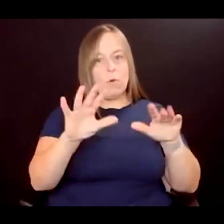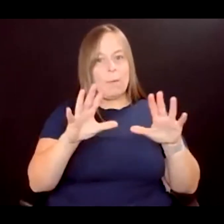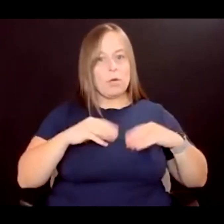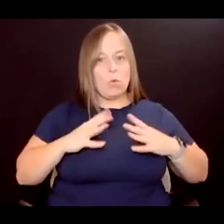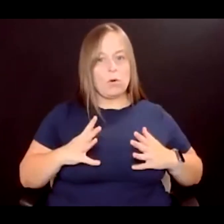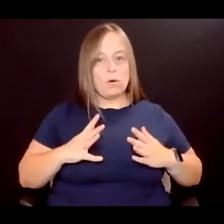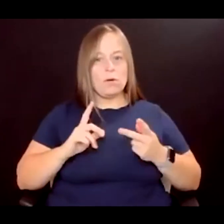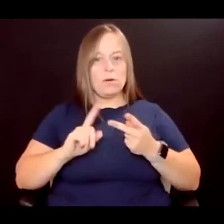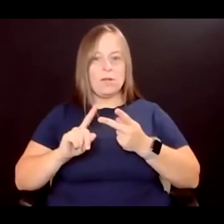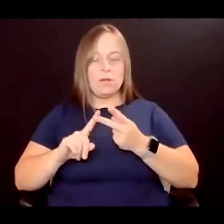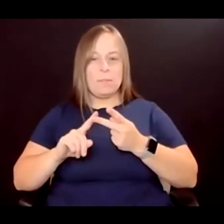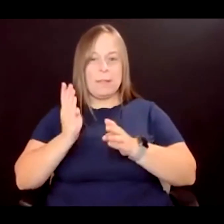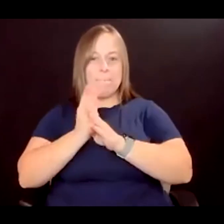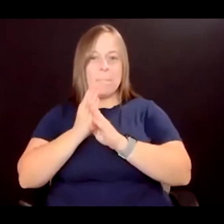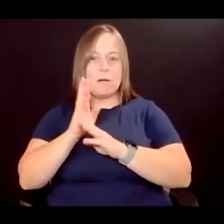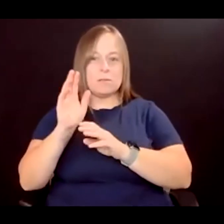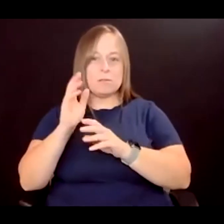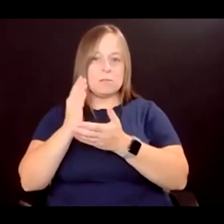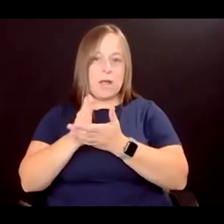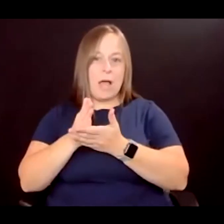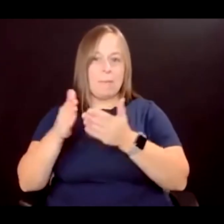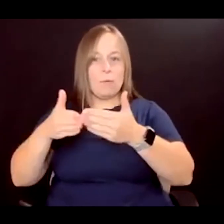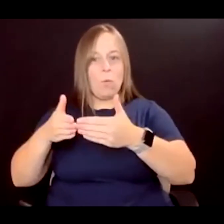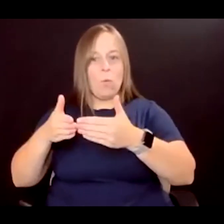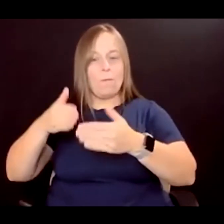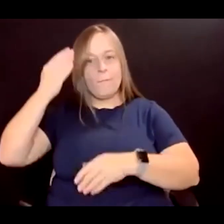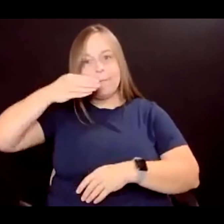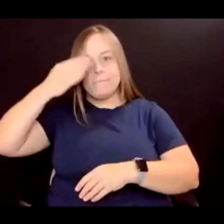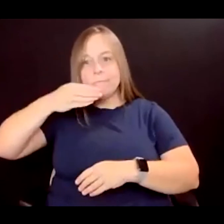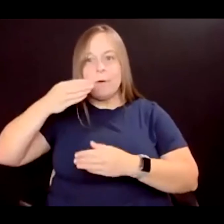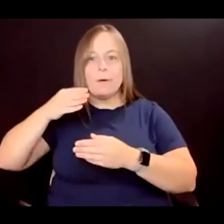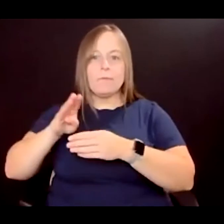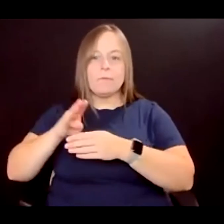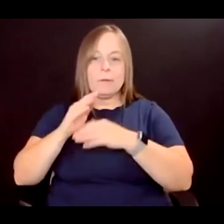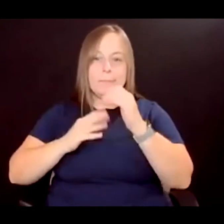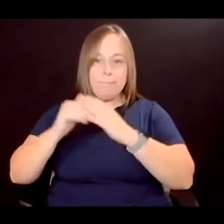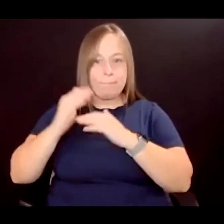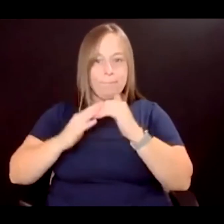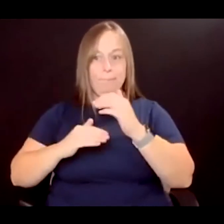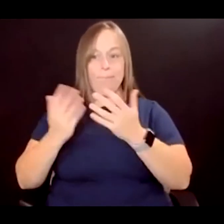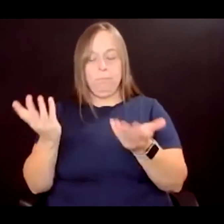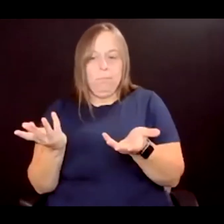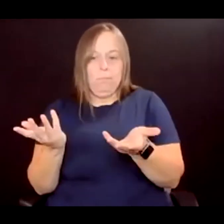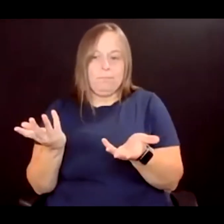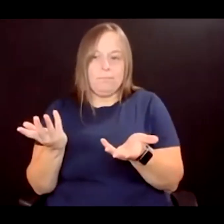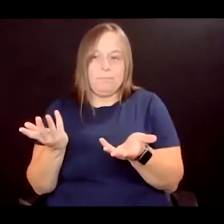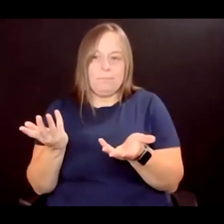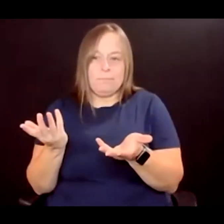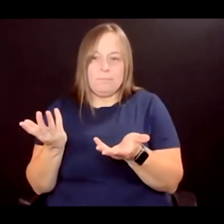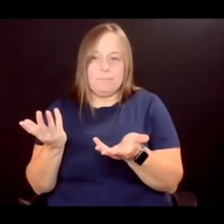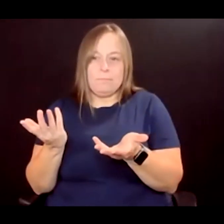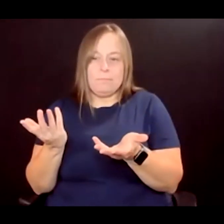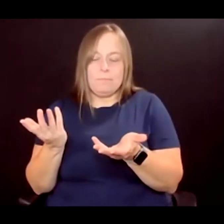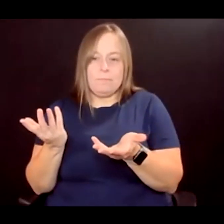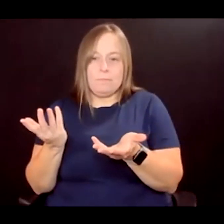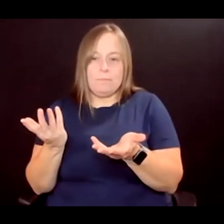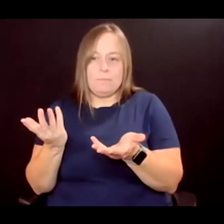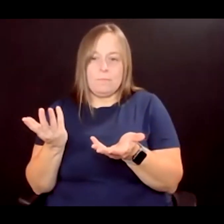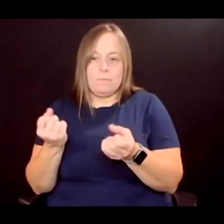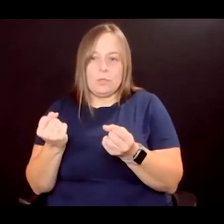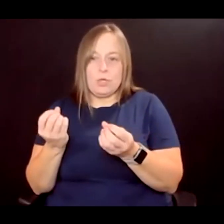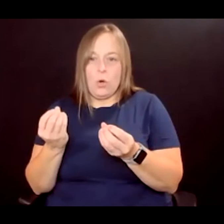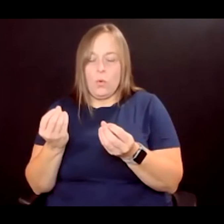this administration doesn't get back to anybody. Anybody who's running against the incumbent will surely agree with that.